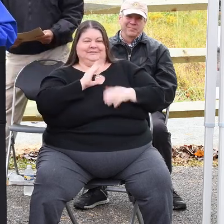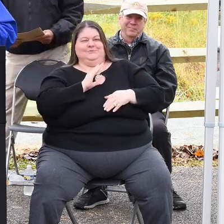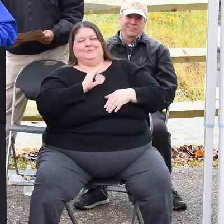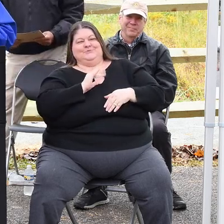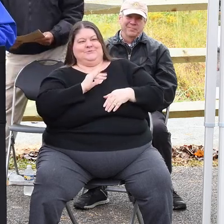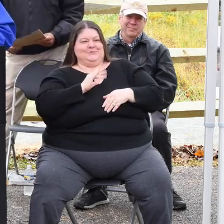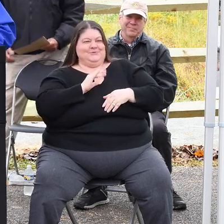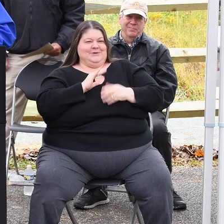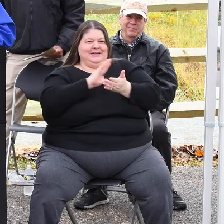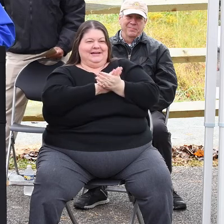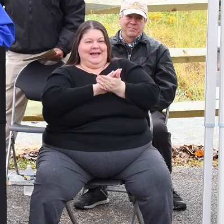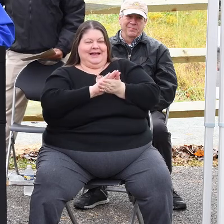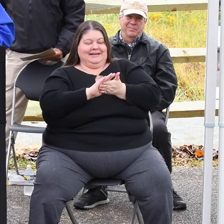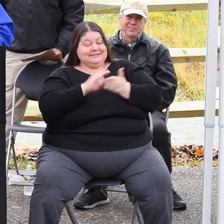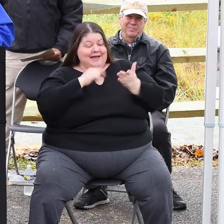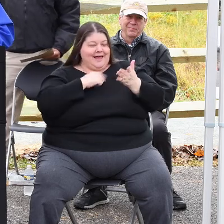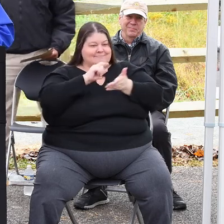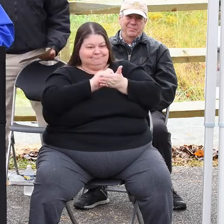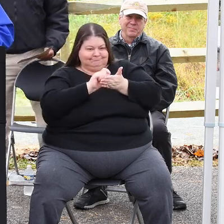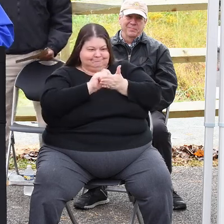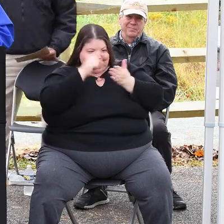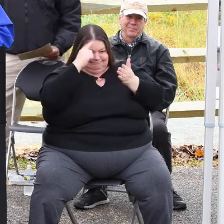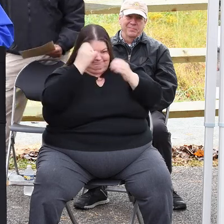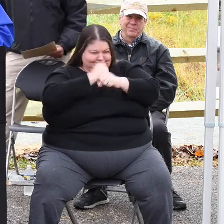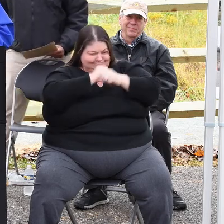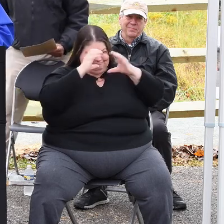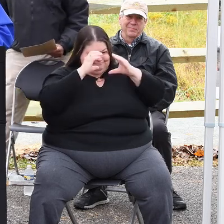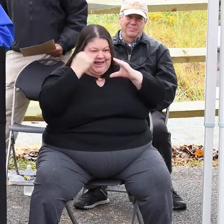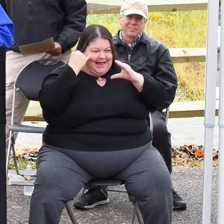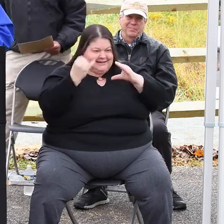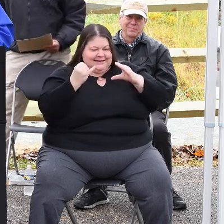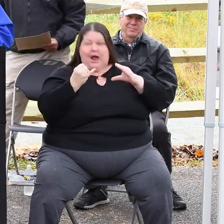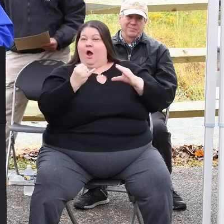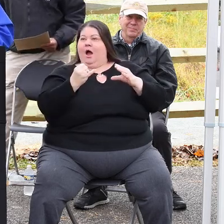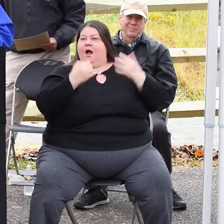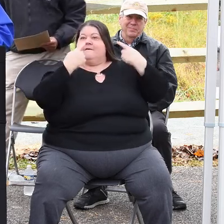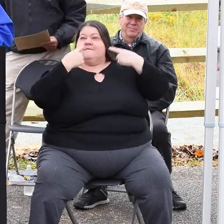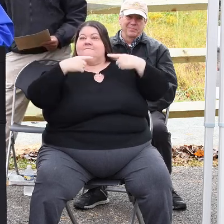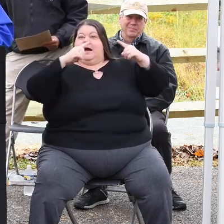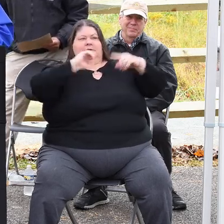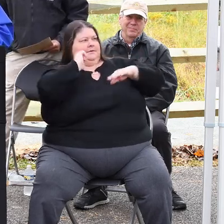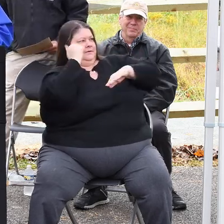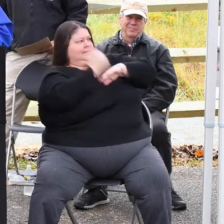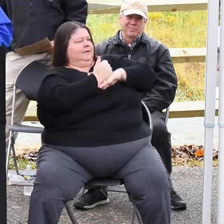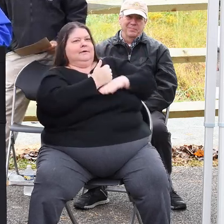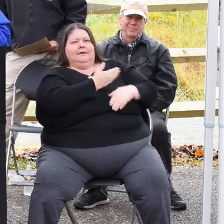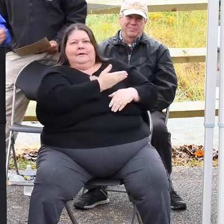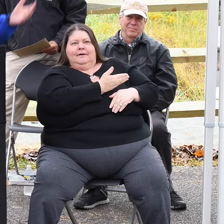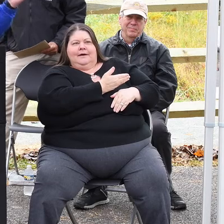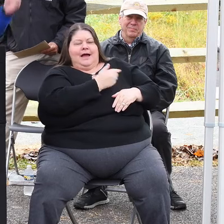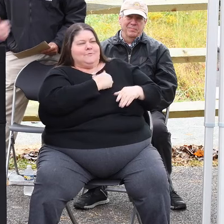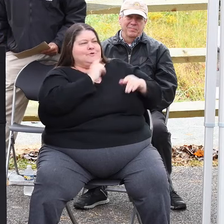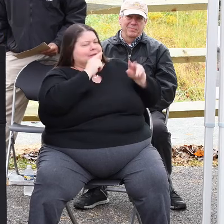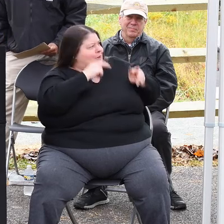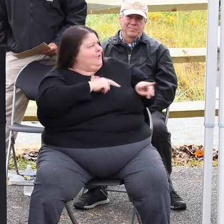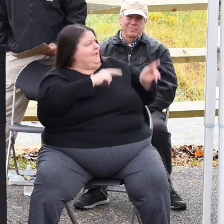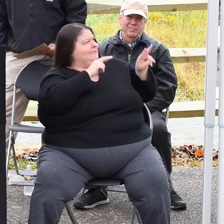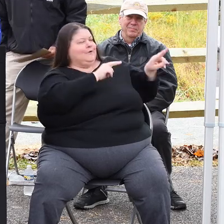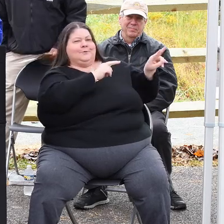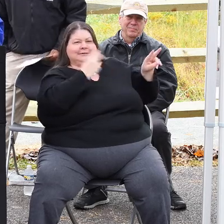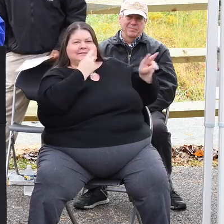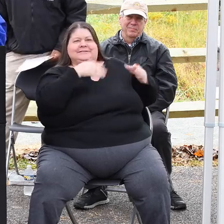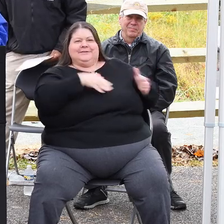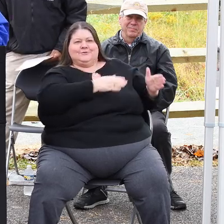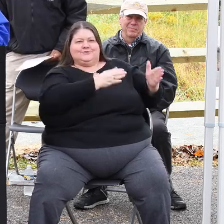you come up with an idea to finally see it come to fruition. So I'm looking forward to visiting this